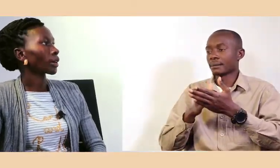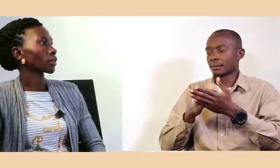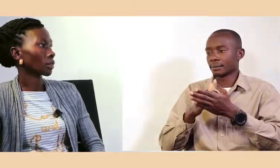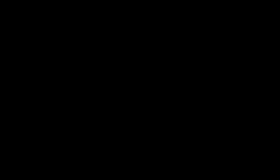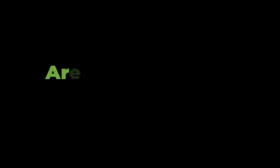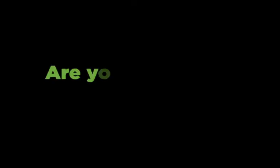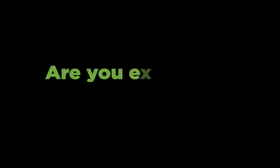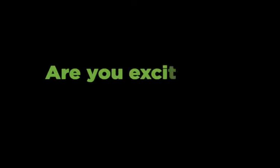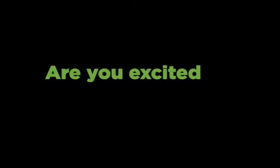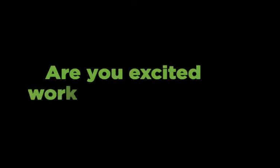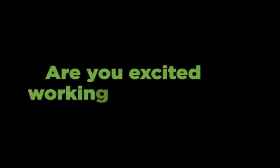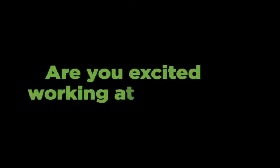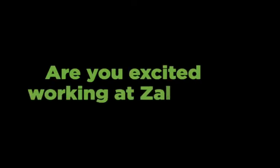barriers.